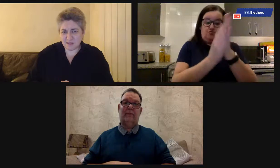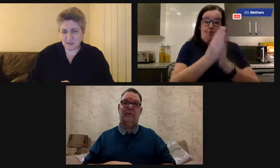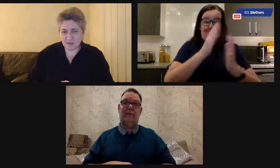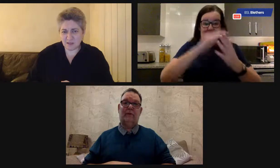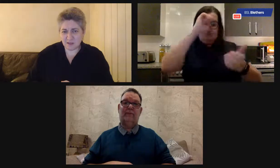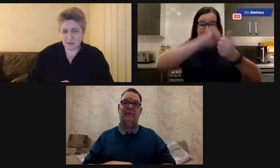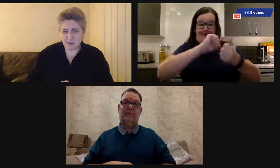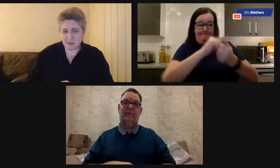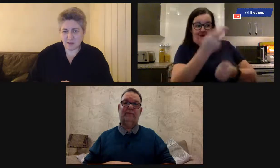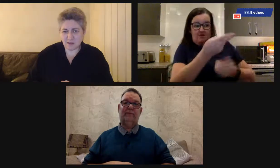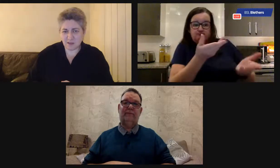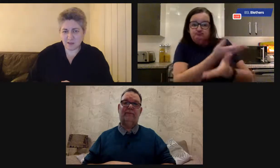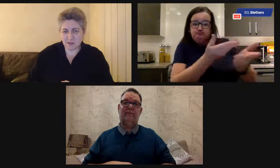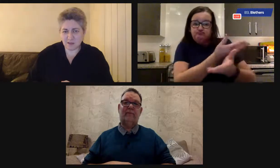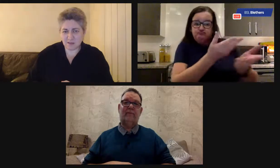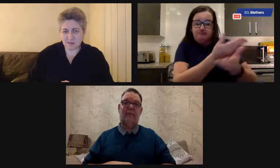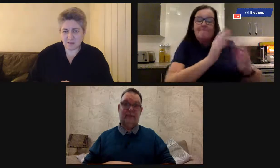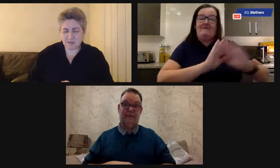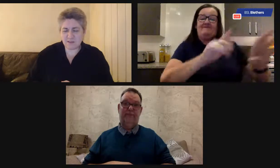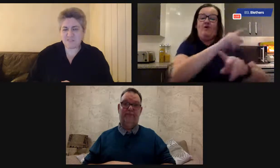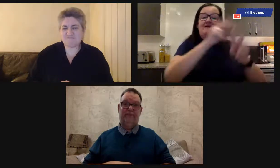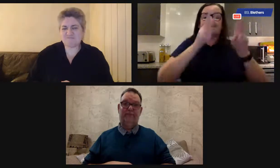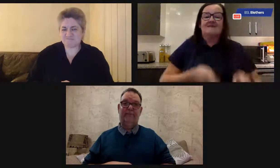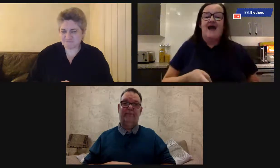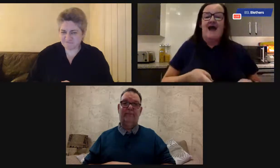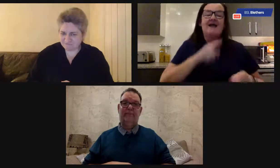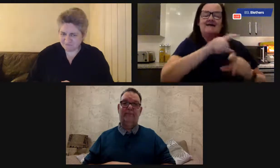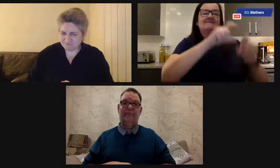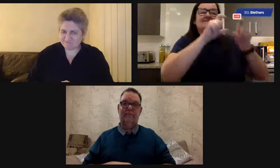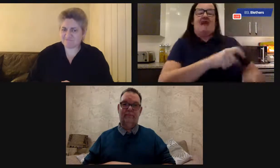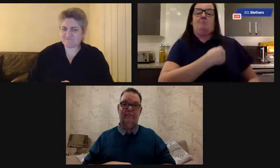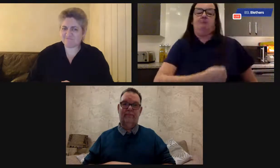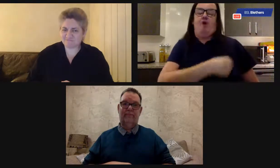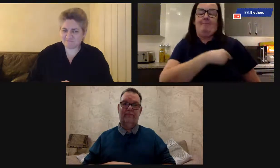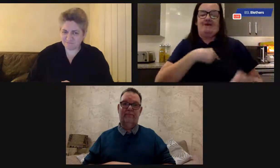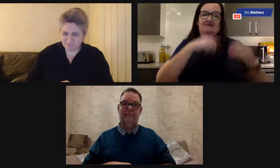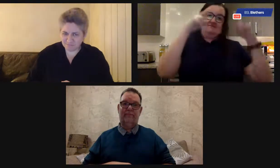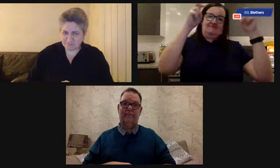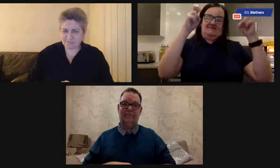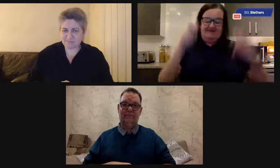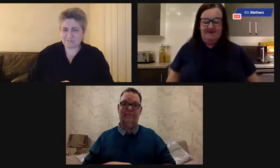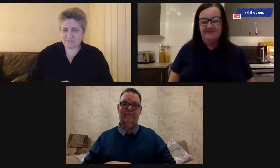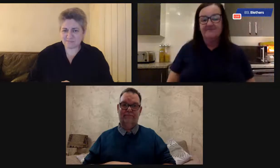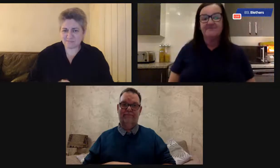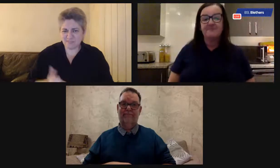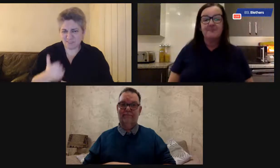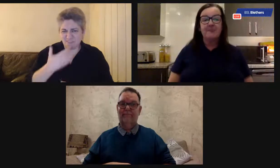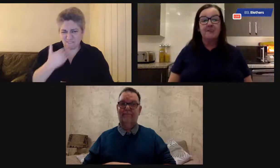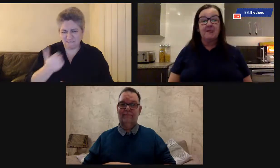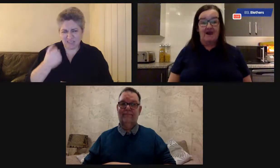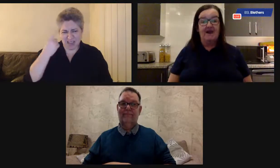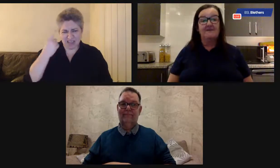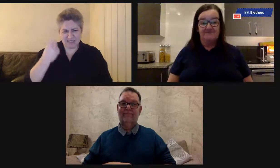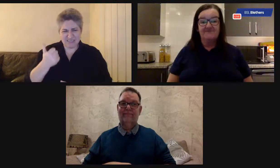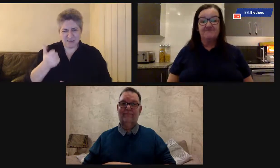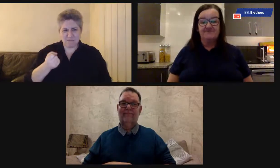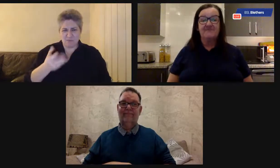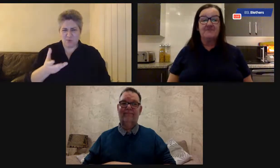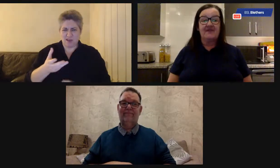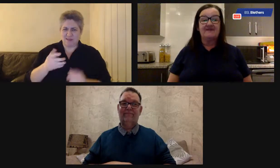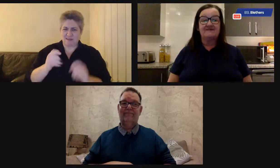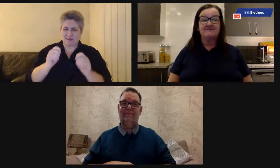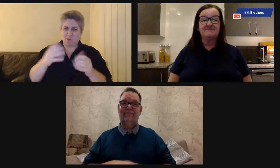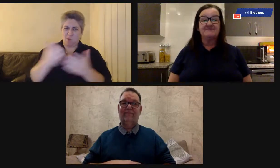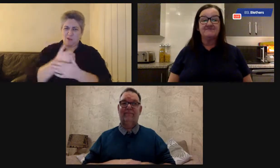him. And Joe had remembered both of them discussing something like that before he died. And so